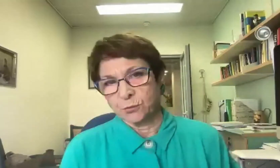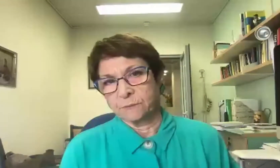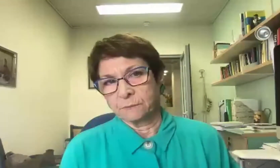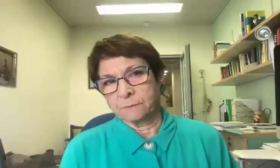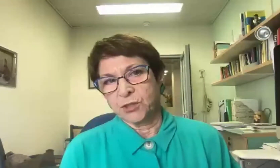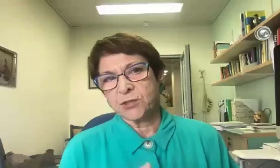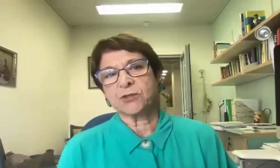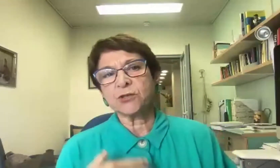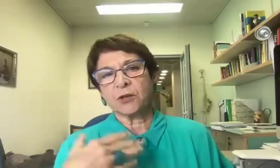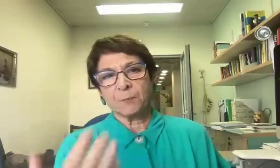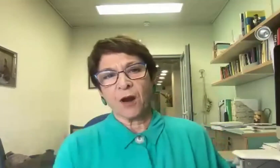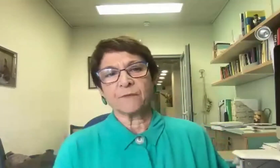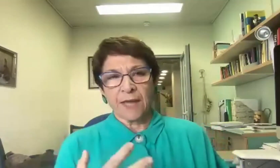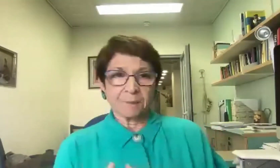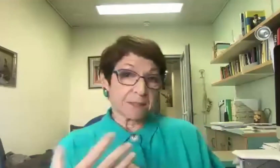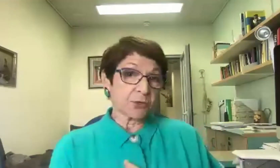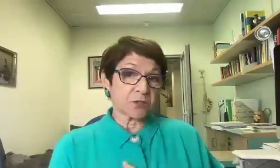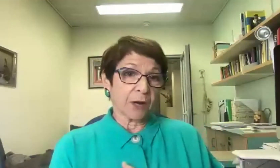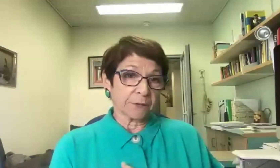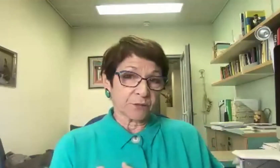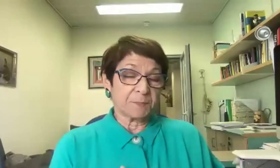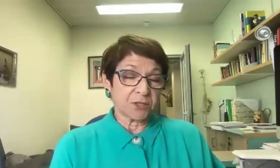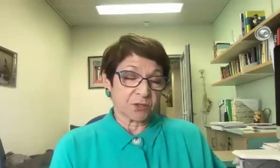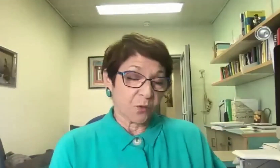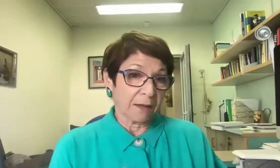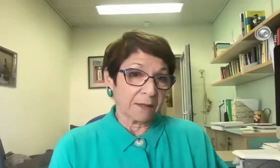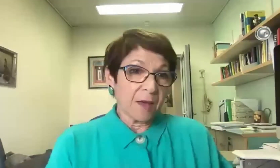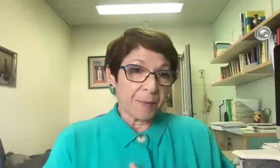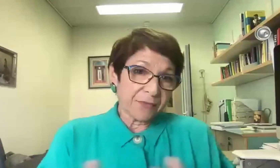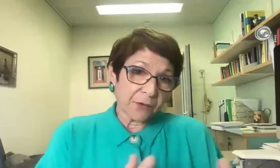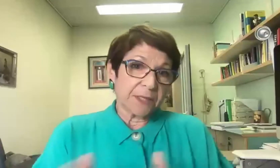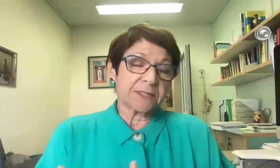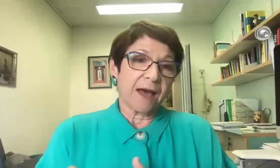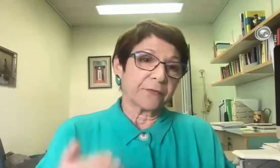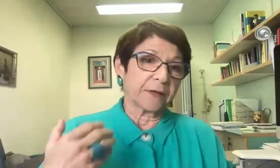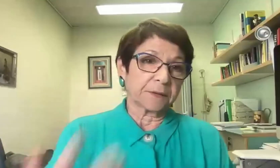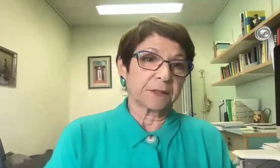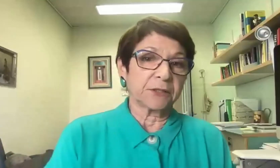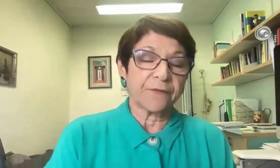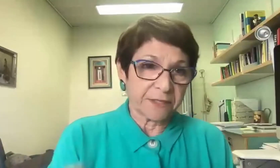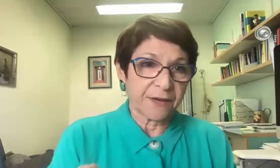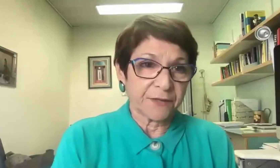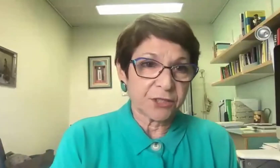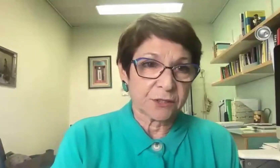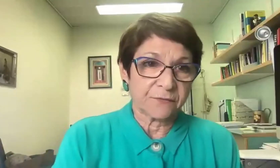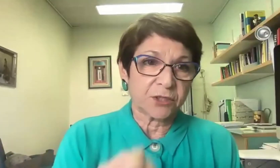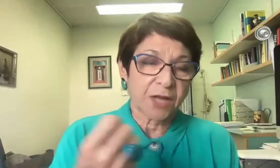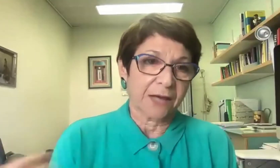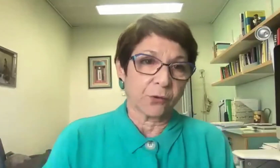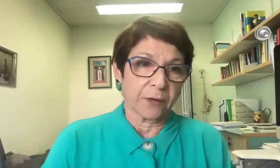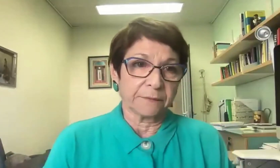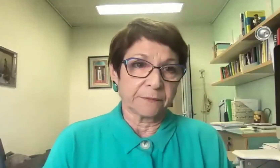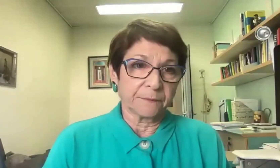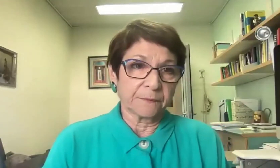two. Gesture can be can be a discourse marker with speech as well, but I think we need to have clear definitions of